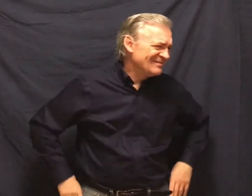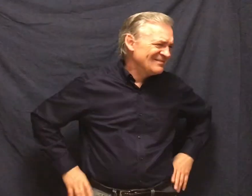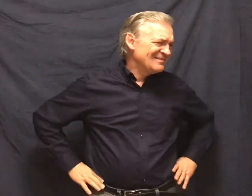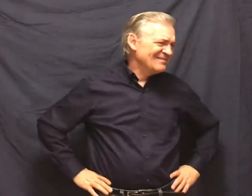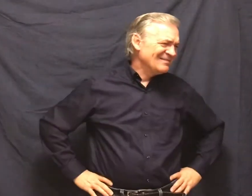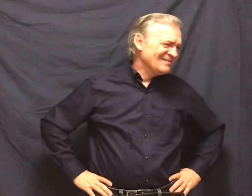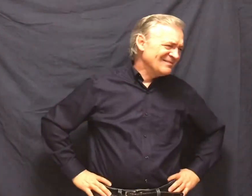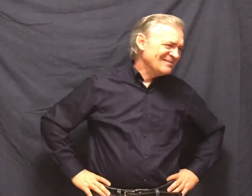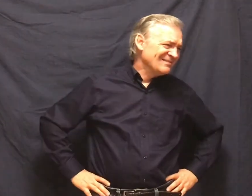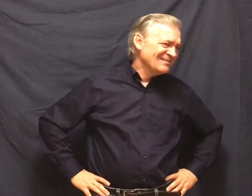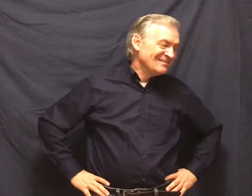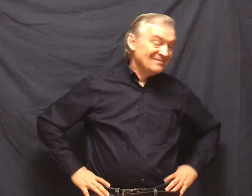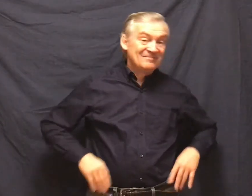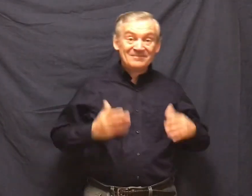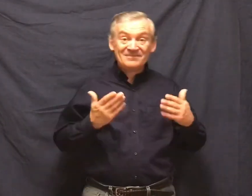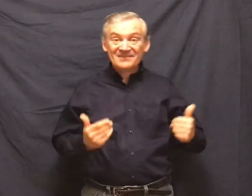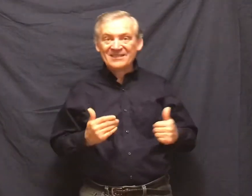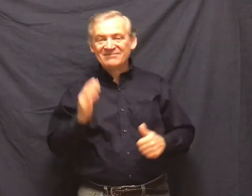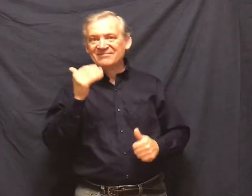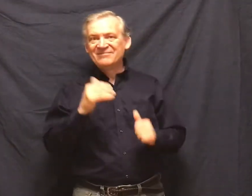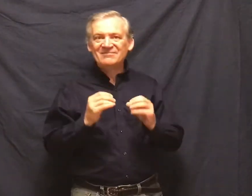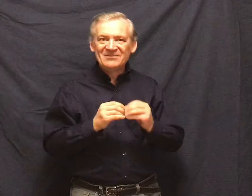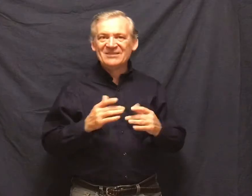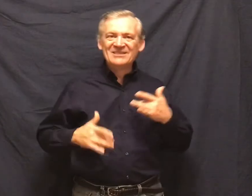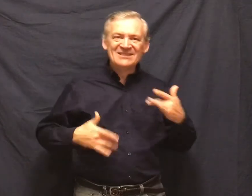His excitement had increased until he pounded his knee with his hand.